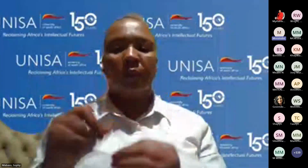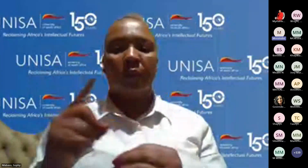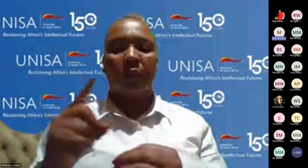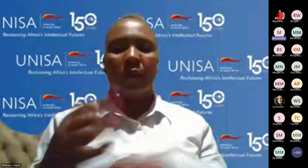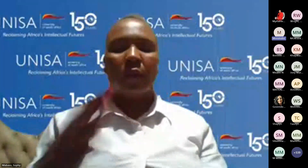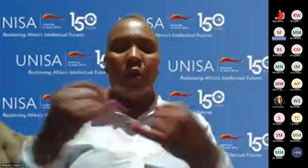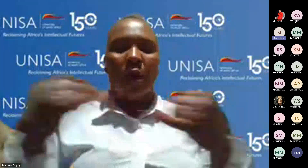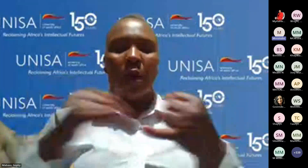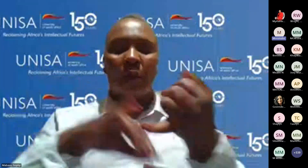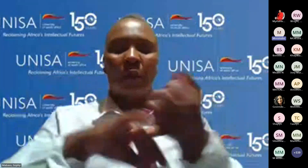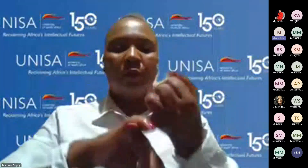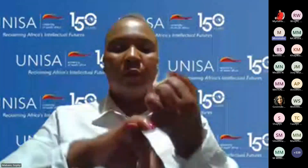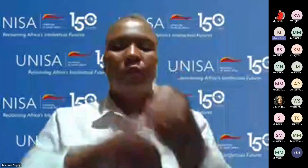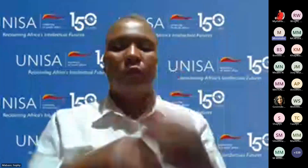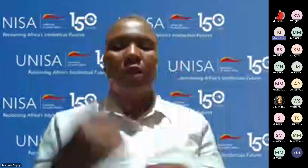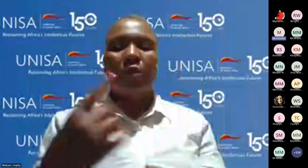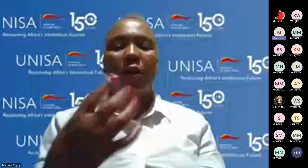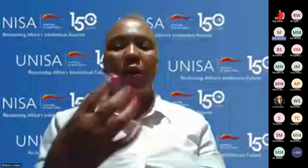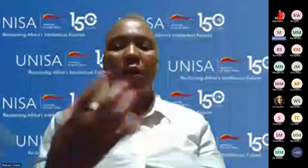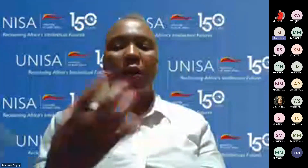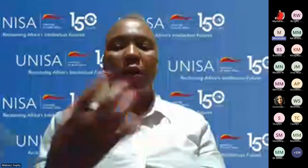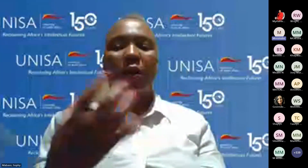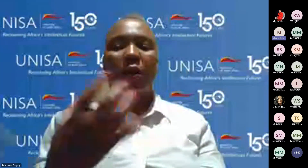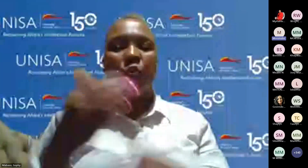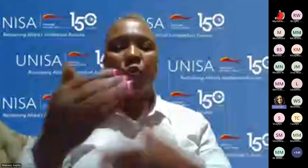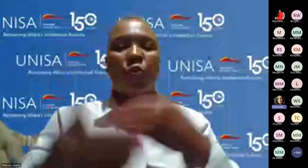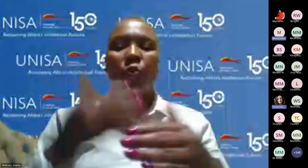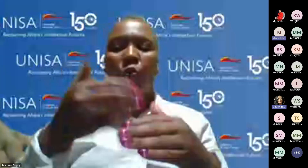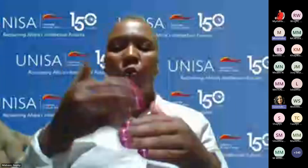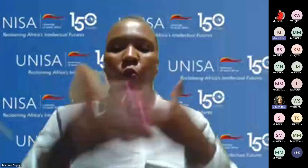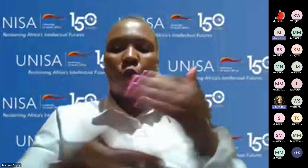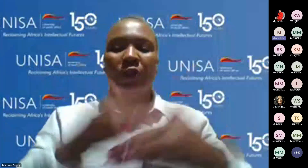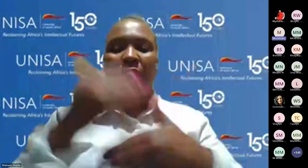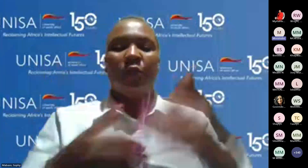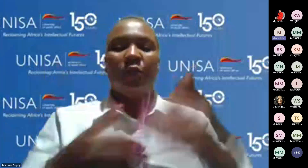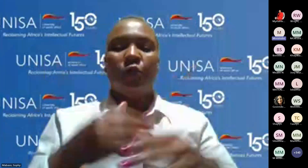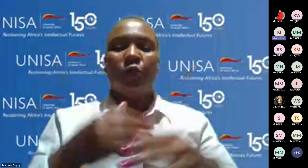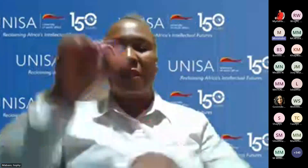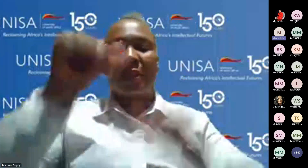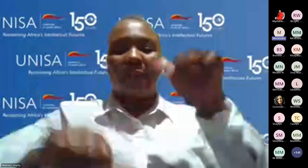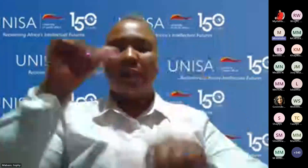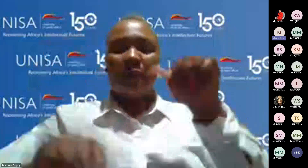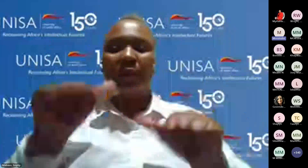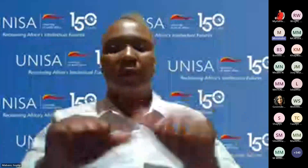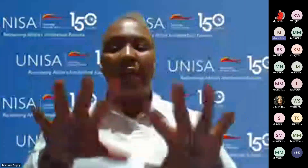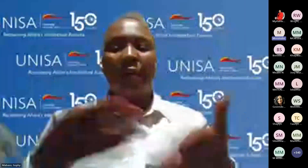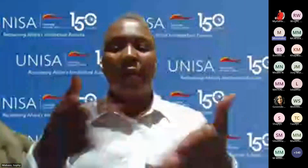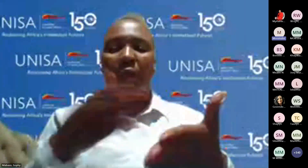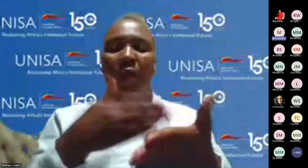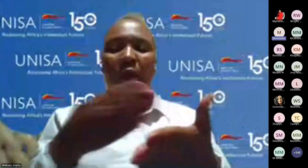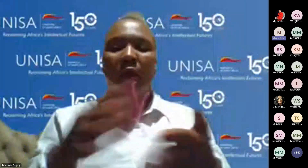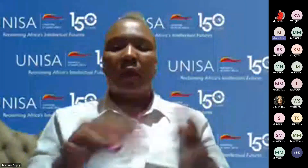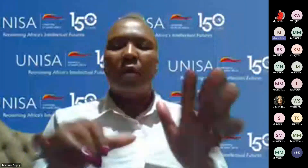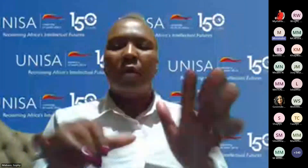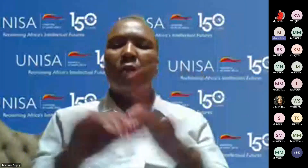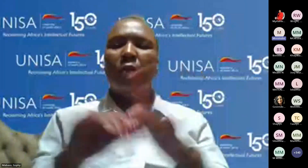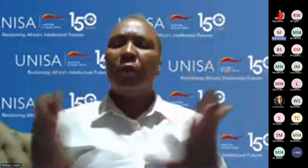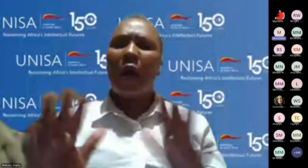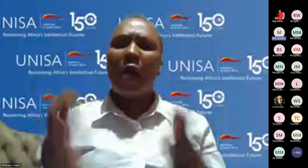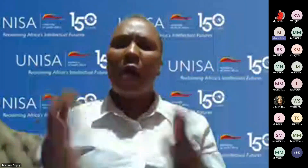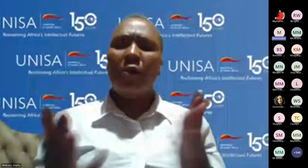online modules, the one that's having continuous assessment. We don't have exams in those modules. How important are the